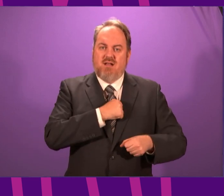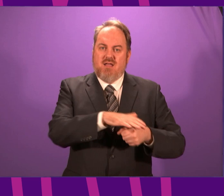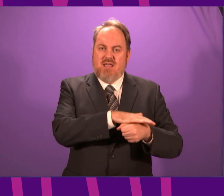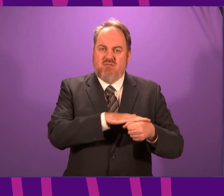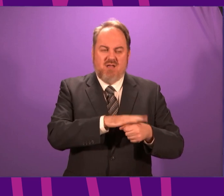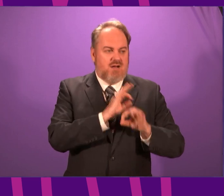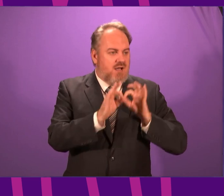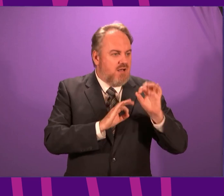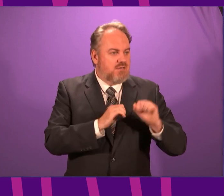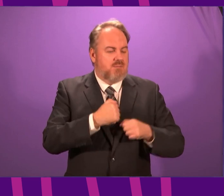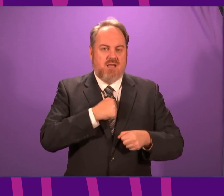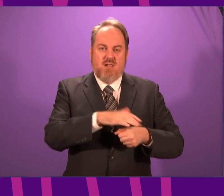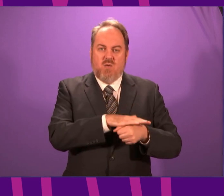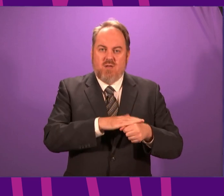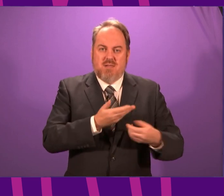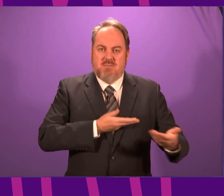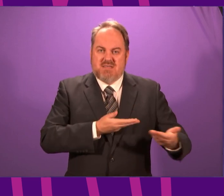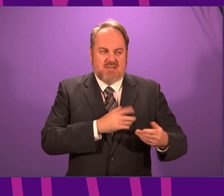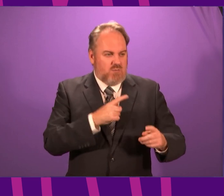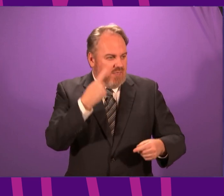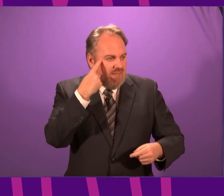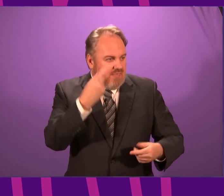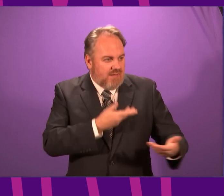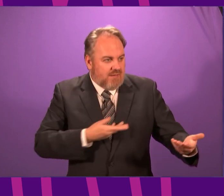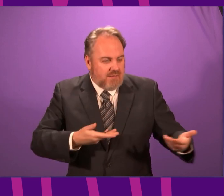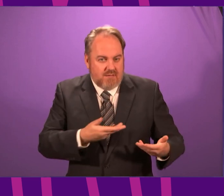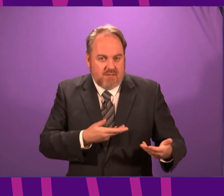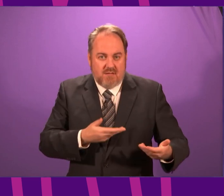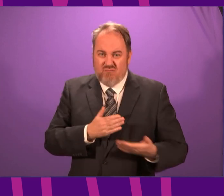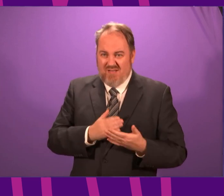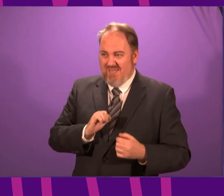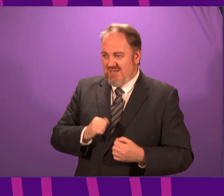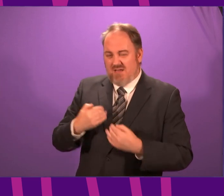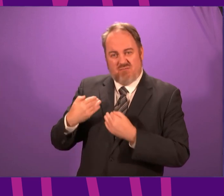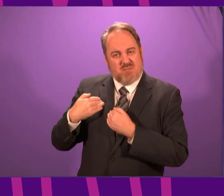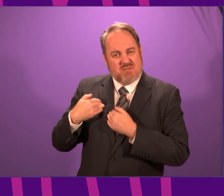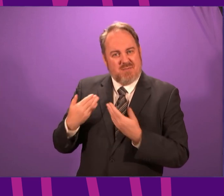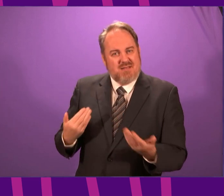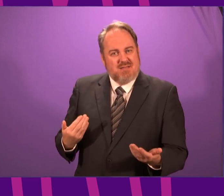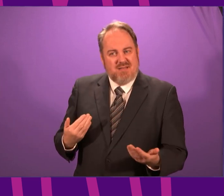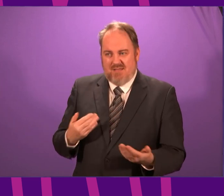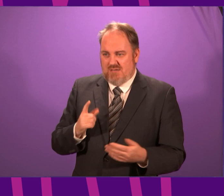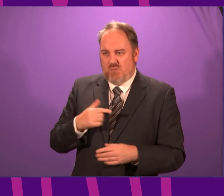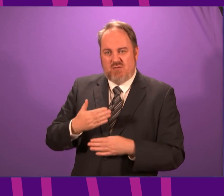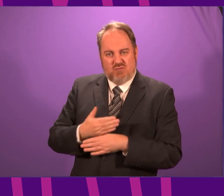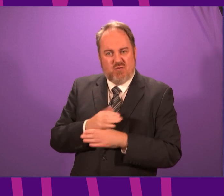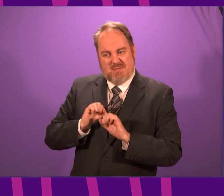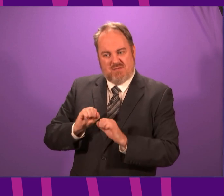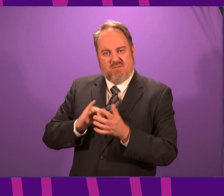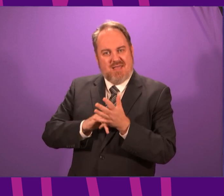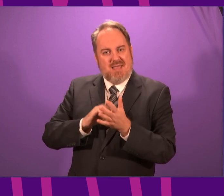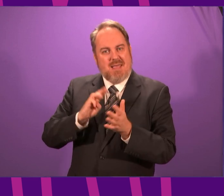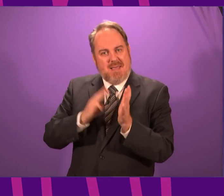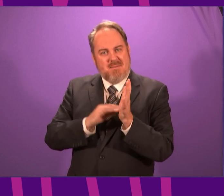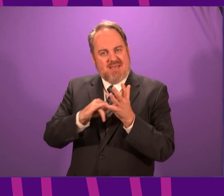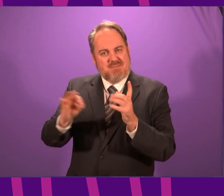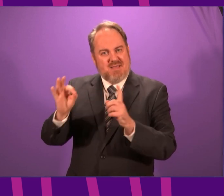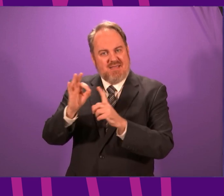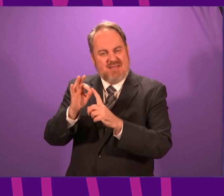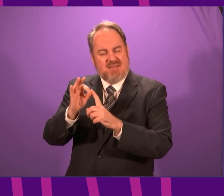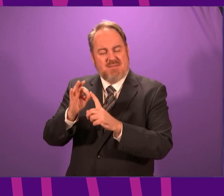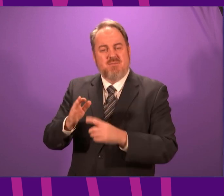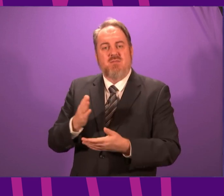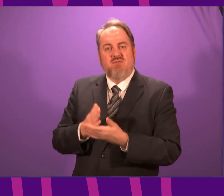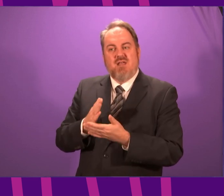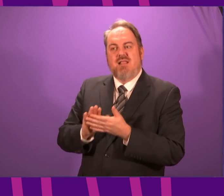framework. It's what our constituents demand of us. The decisions are backed up by clear data, and that the process can